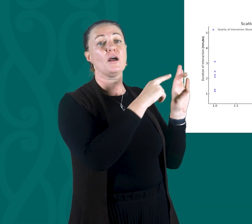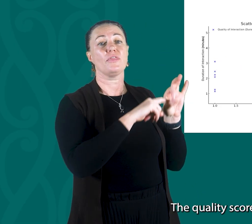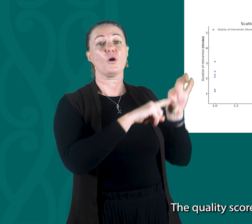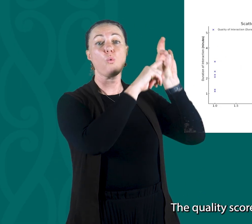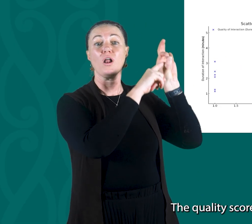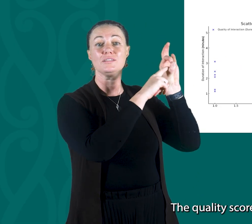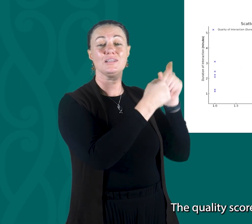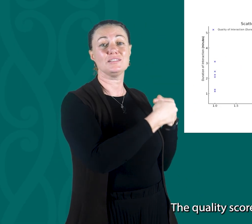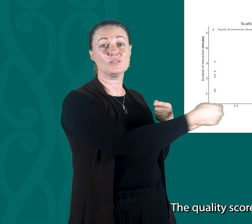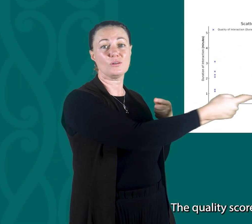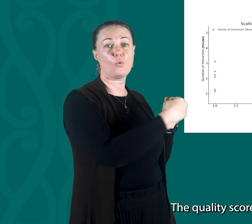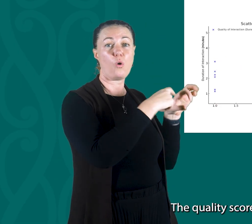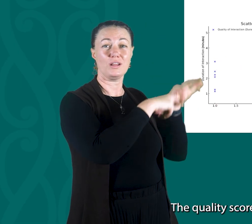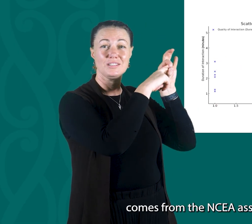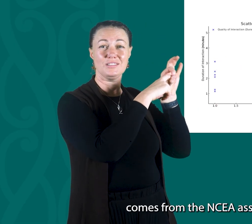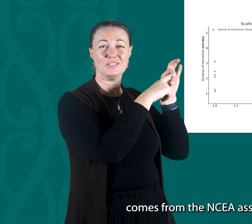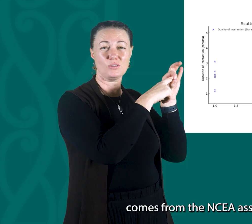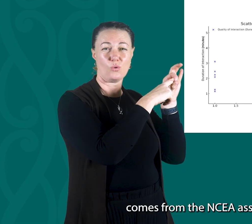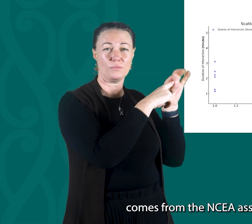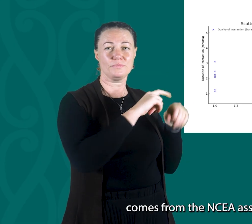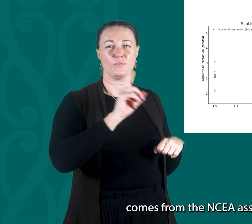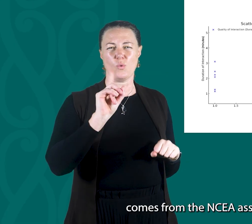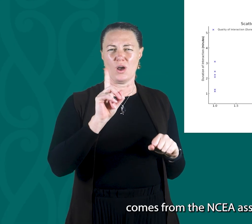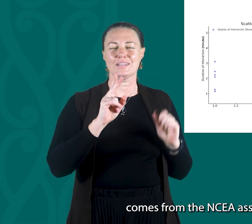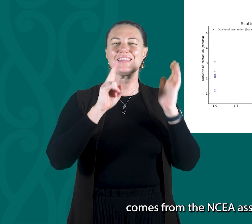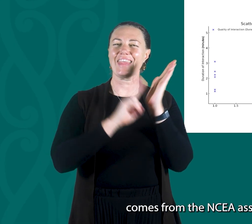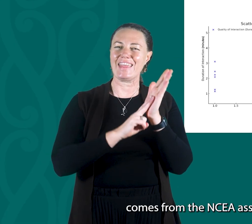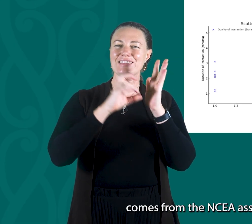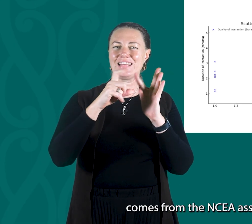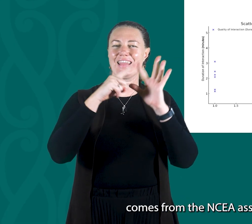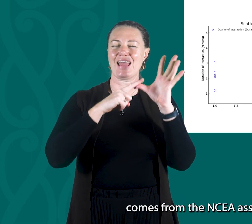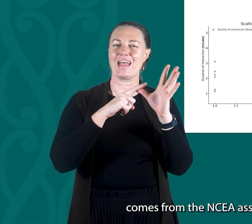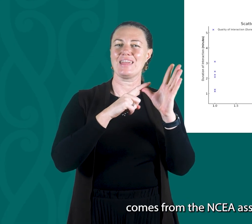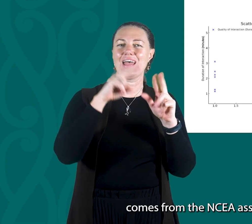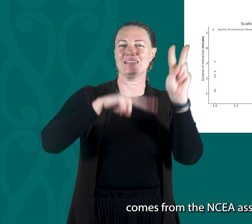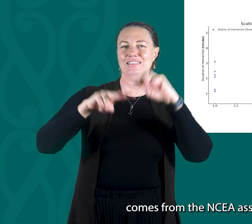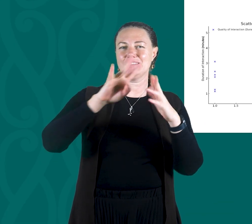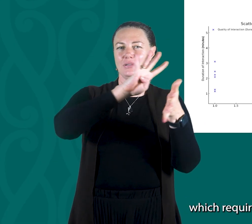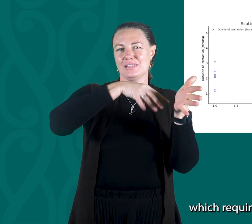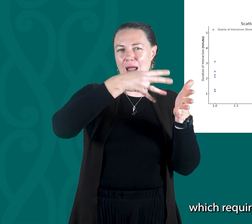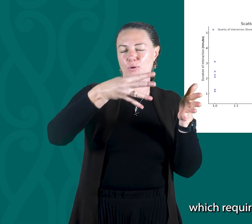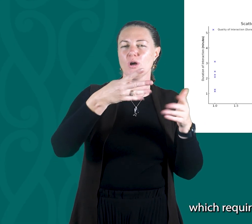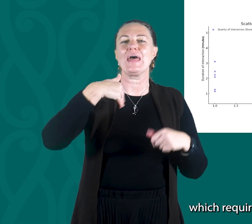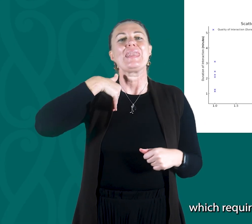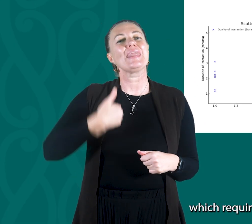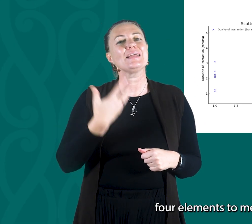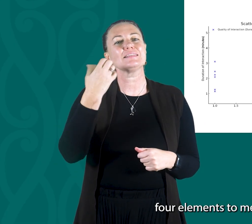The quality score here comes from the NCEA assessment table, which requires